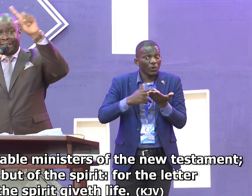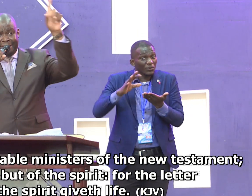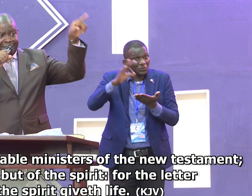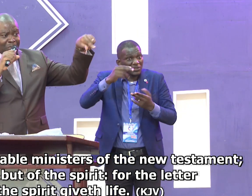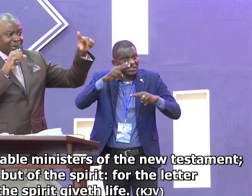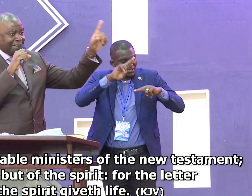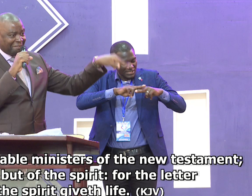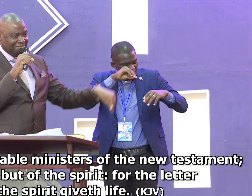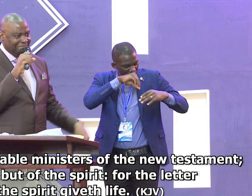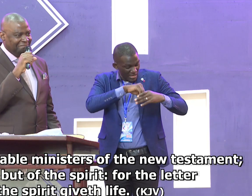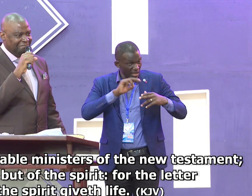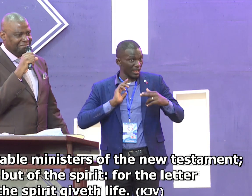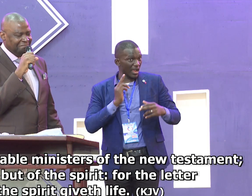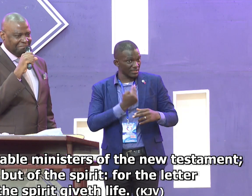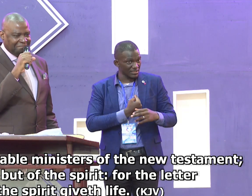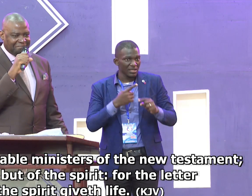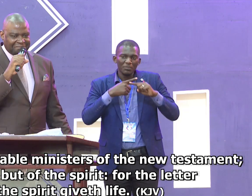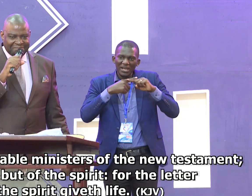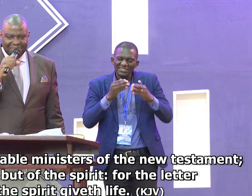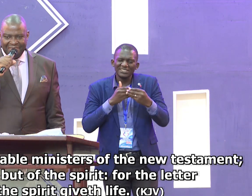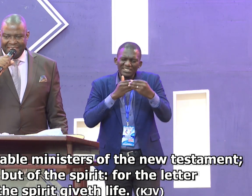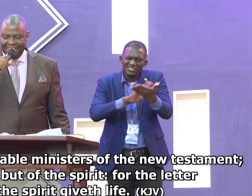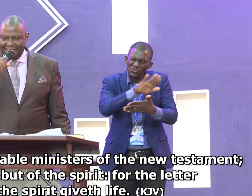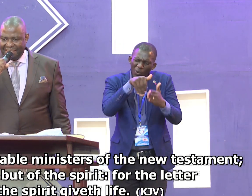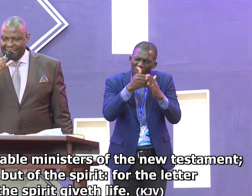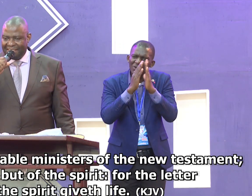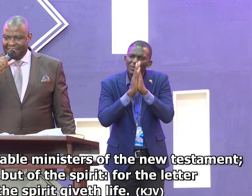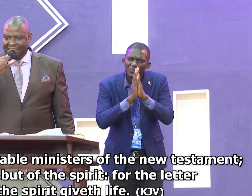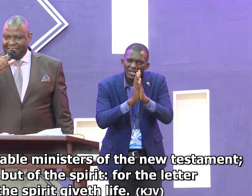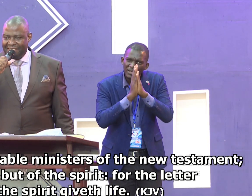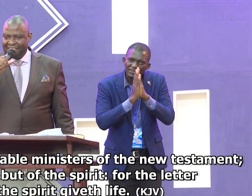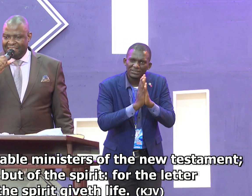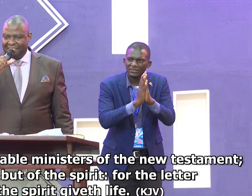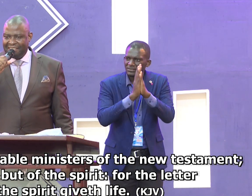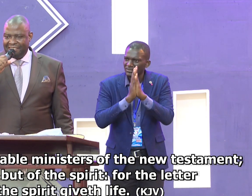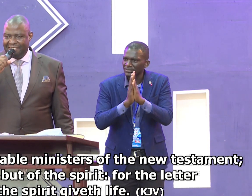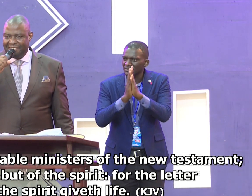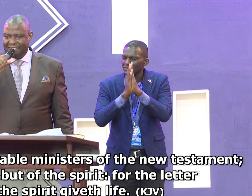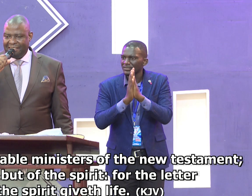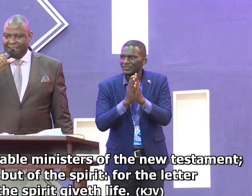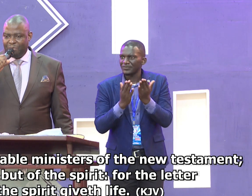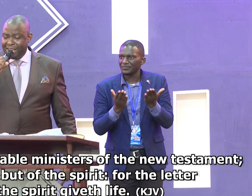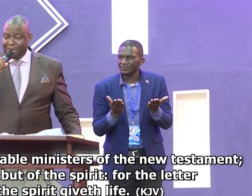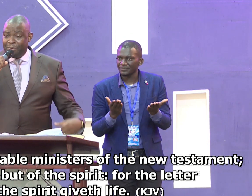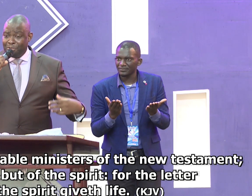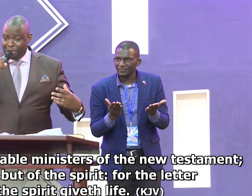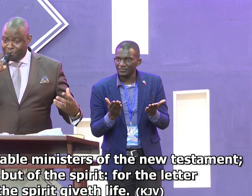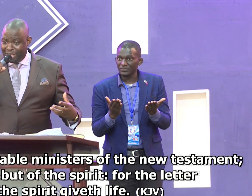intercessor. He sits in us but also leads in everything that pertains to intercession.